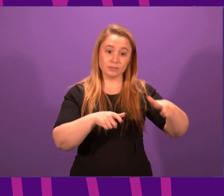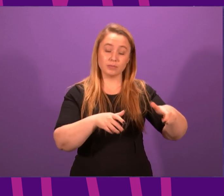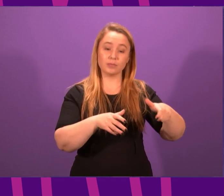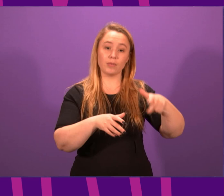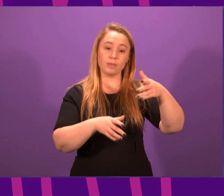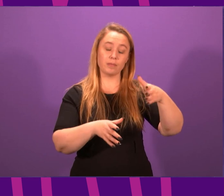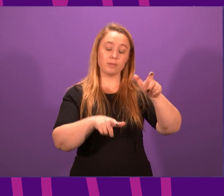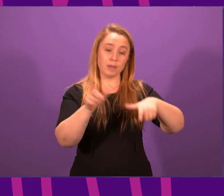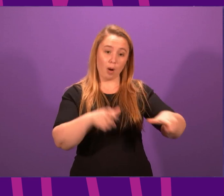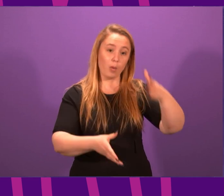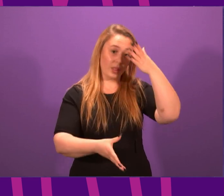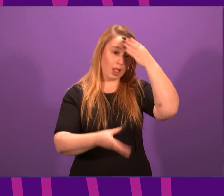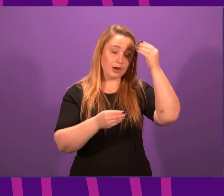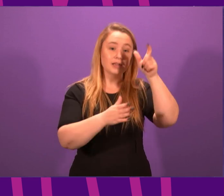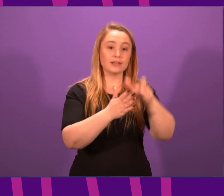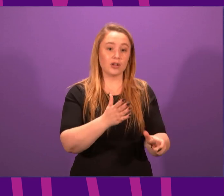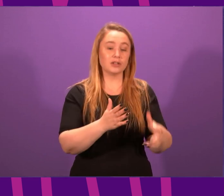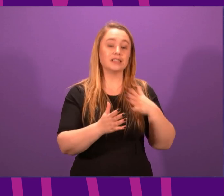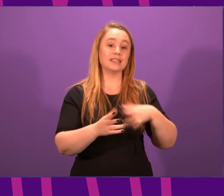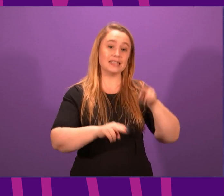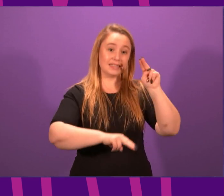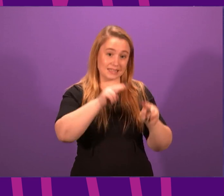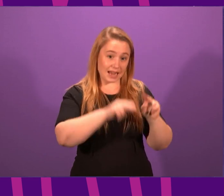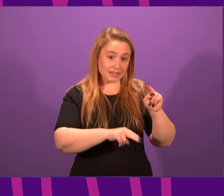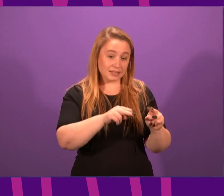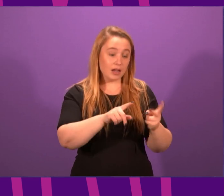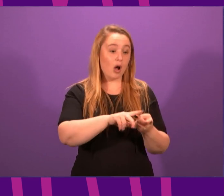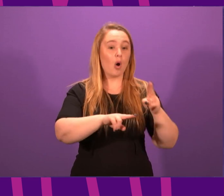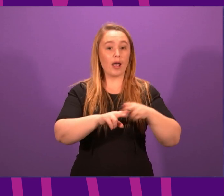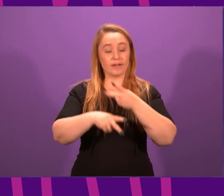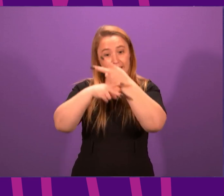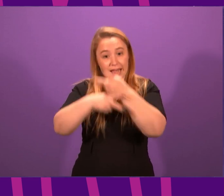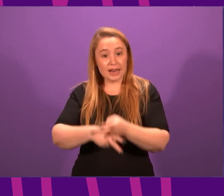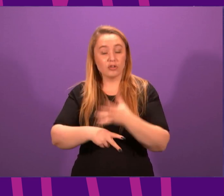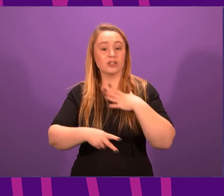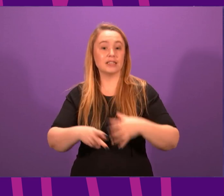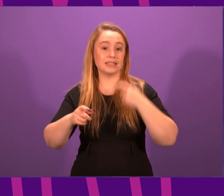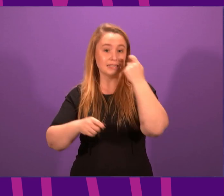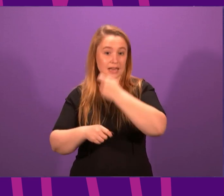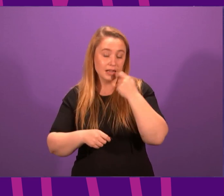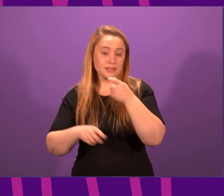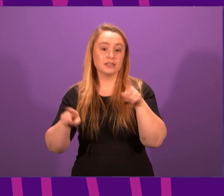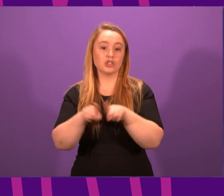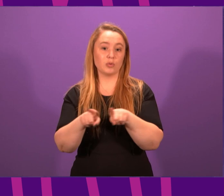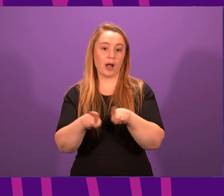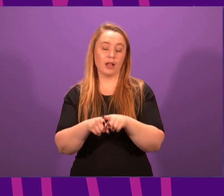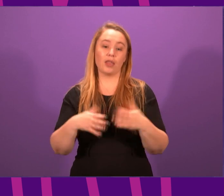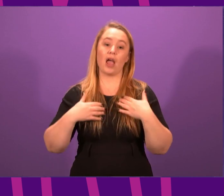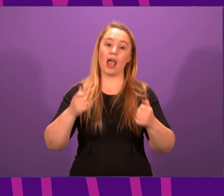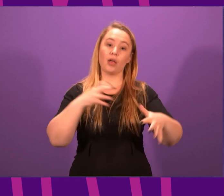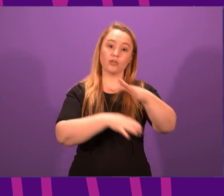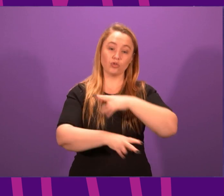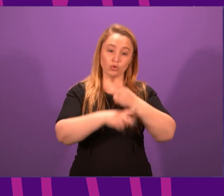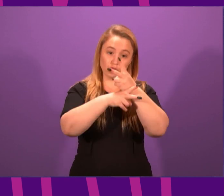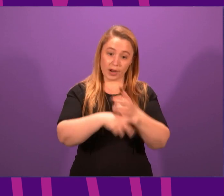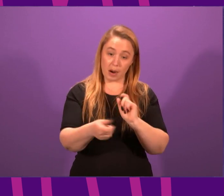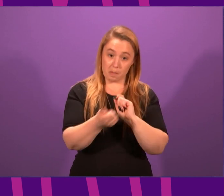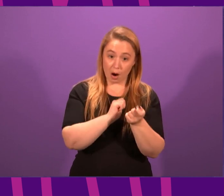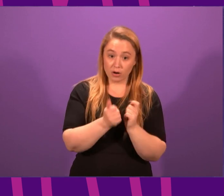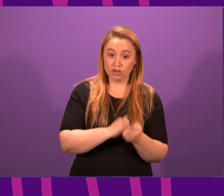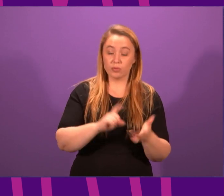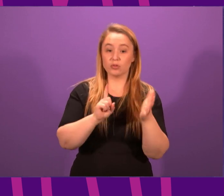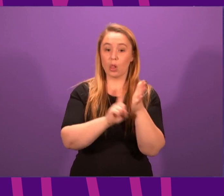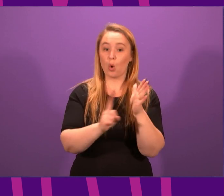protections that they need by testing anyone who they rely on for close personal care, and that local health and social care partnerships and